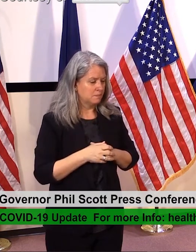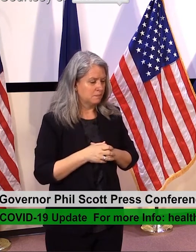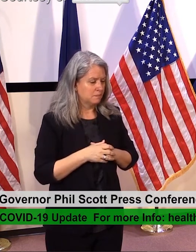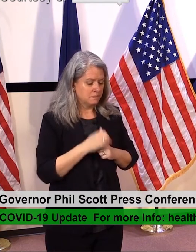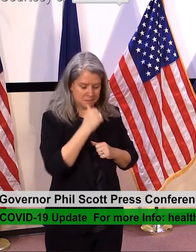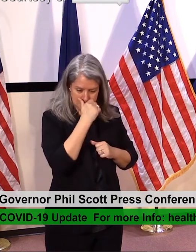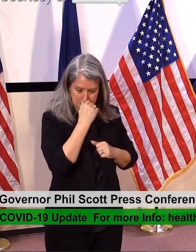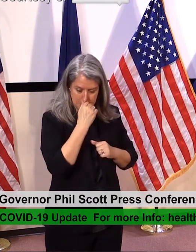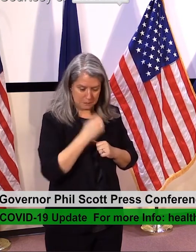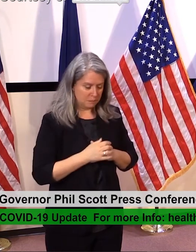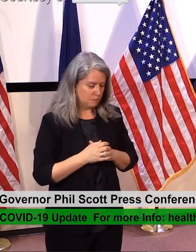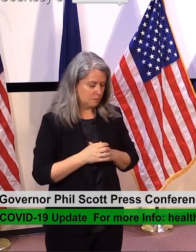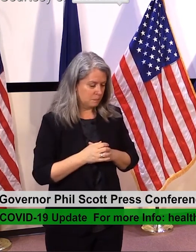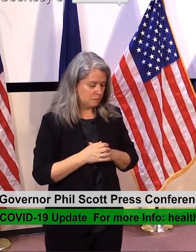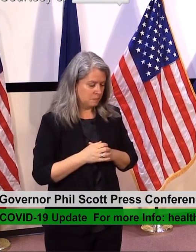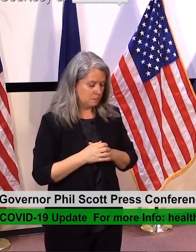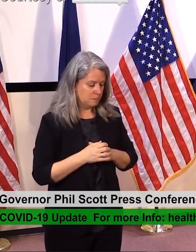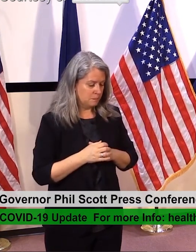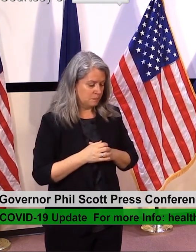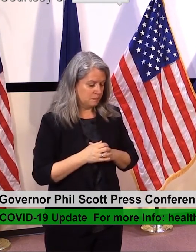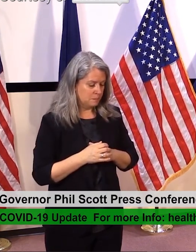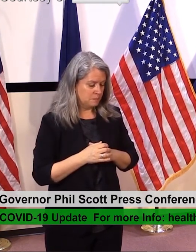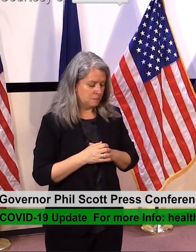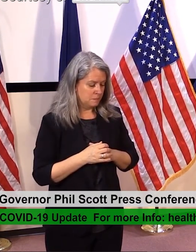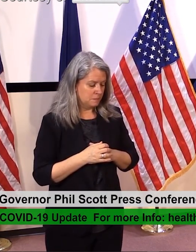And if you're on, you might have to star six.